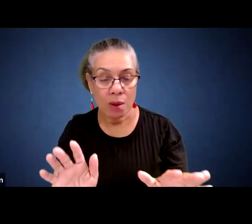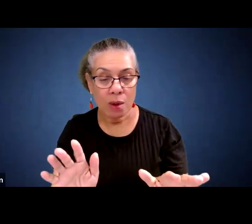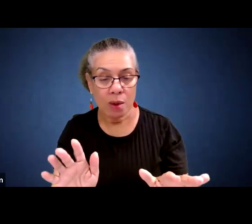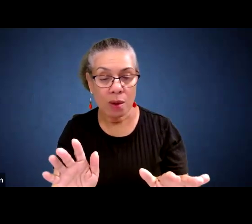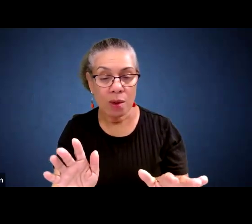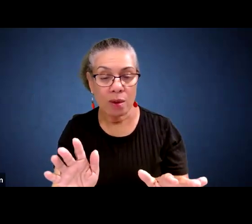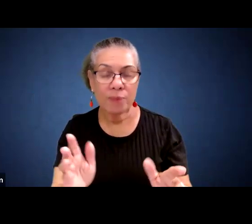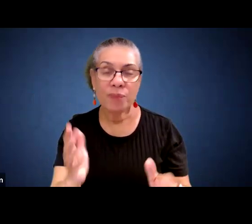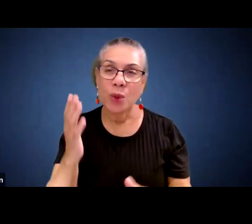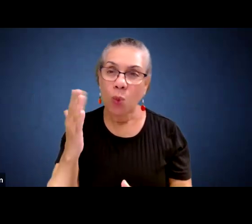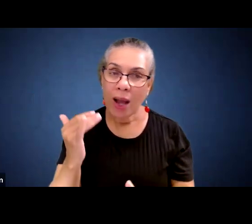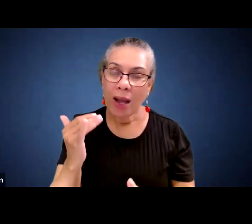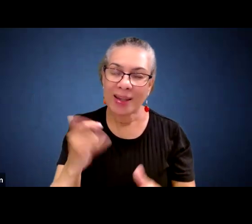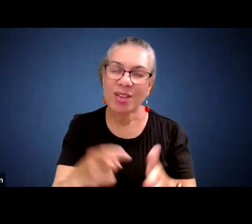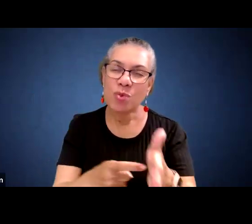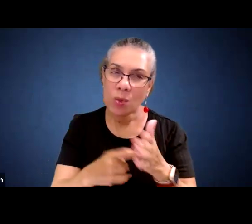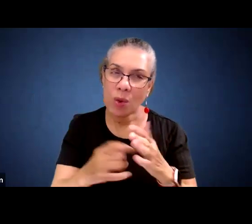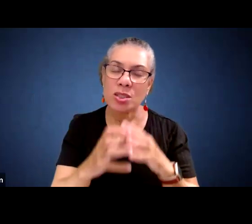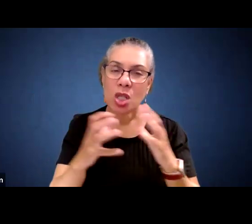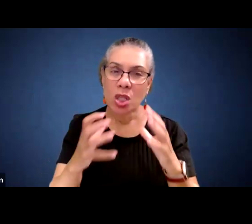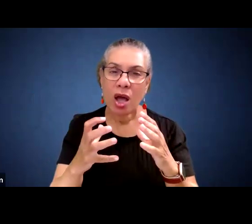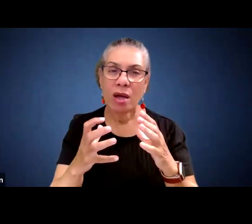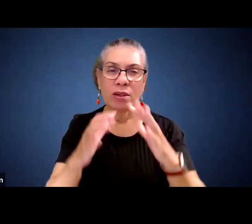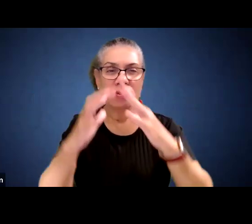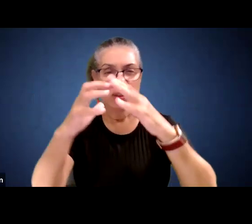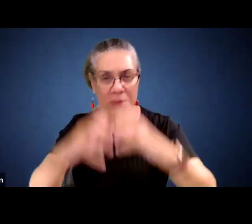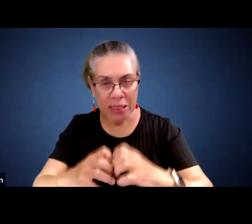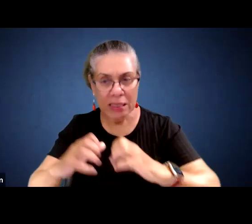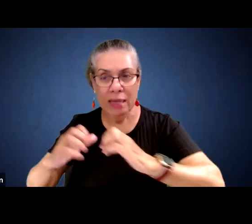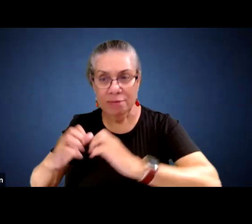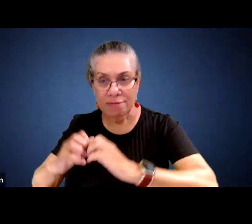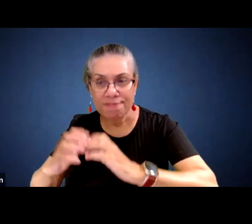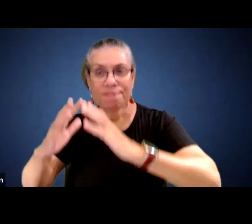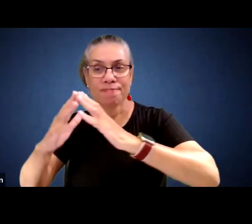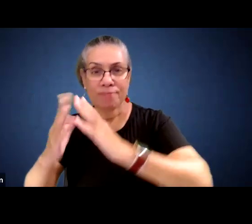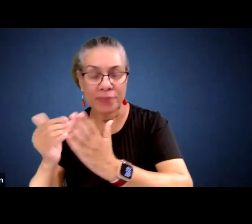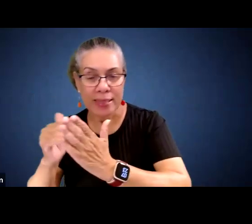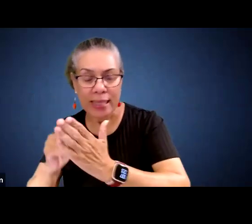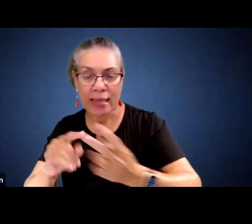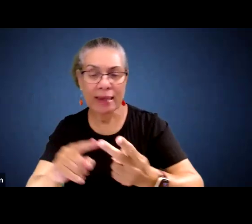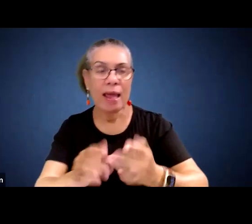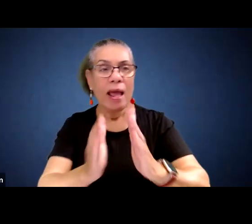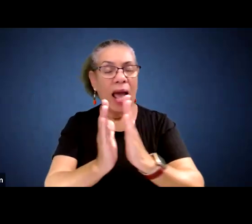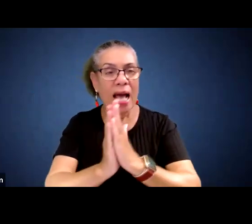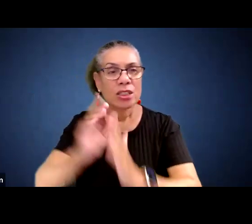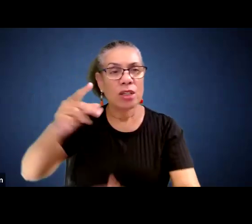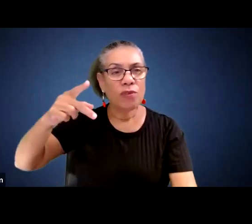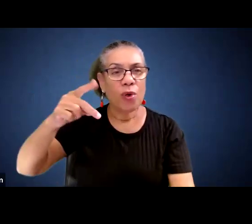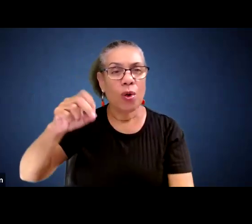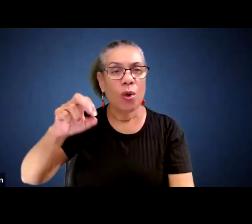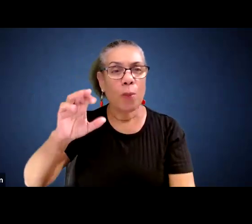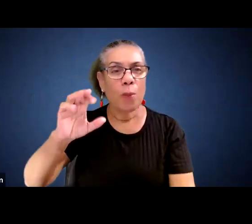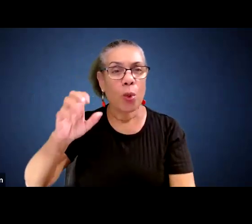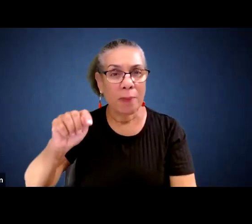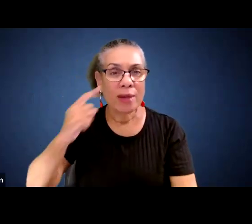a lot of reconstruction, and permits and just the whole